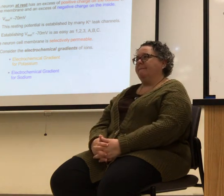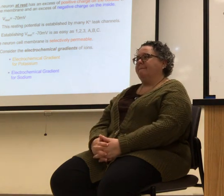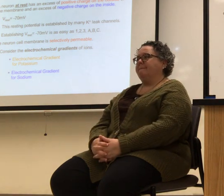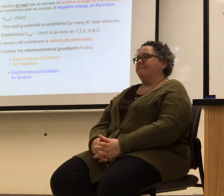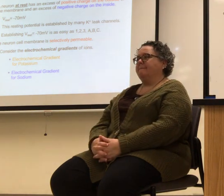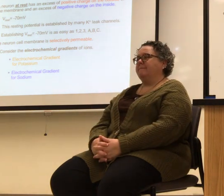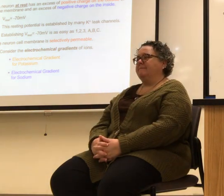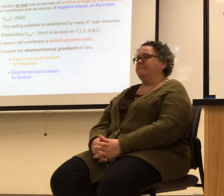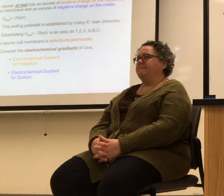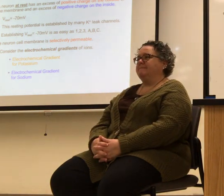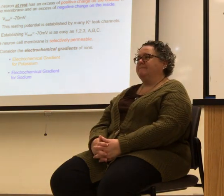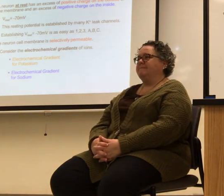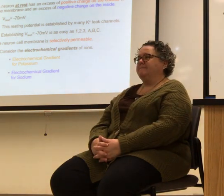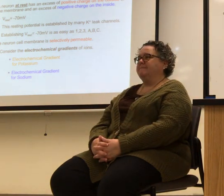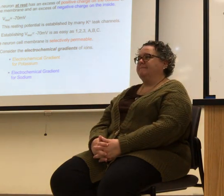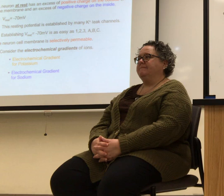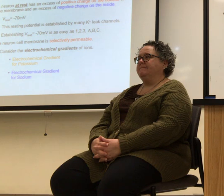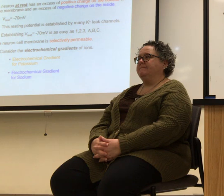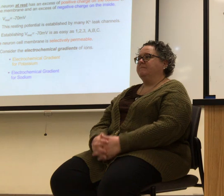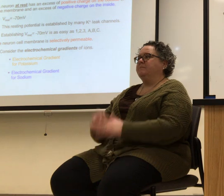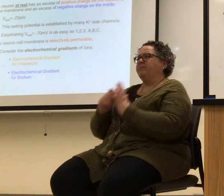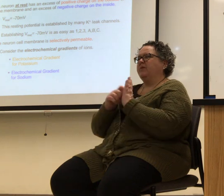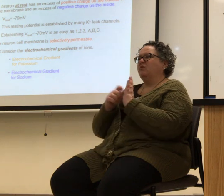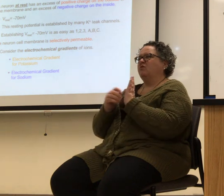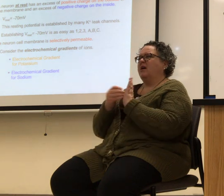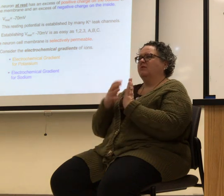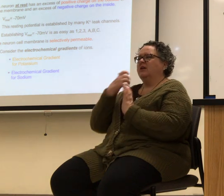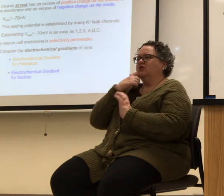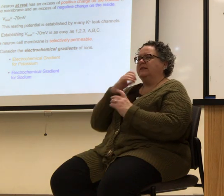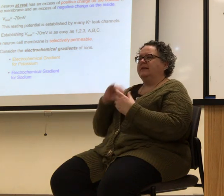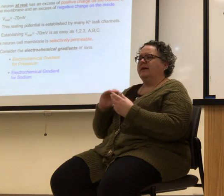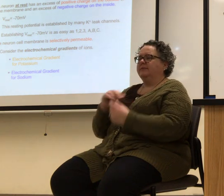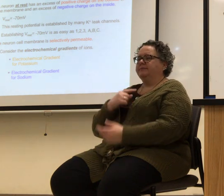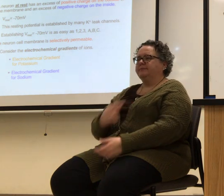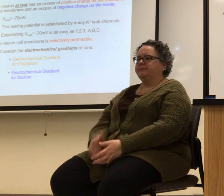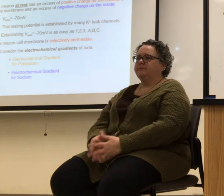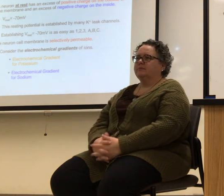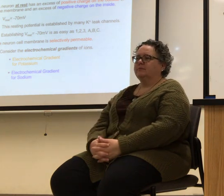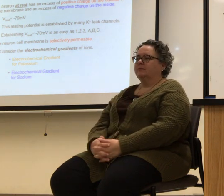The passive leak of